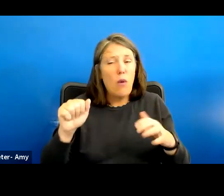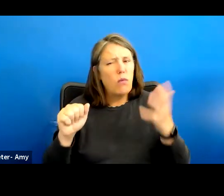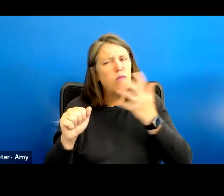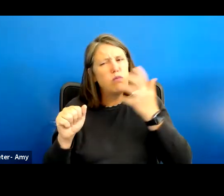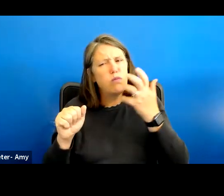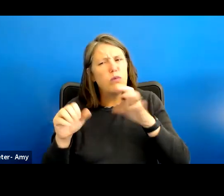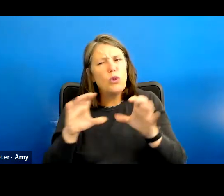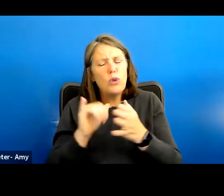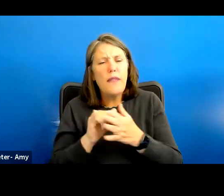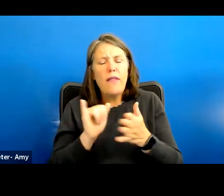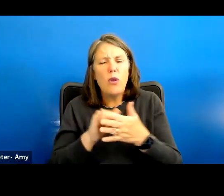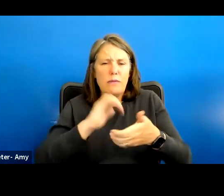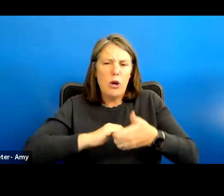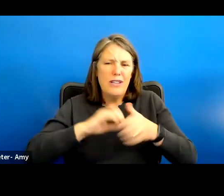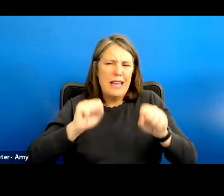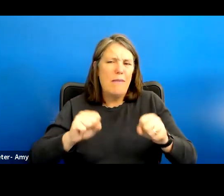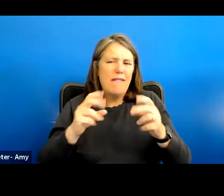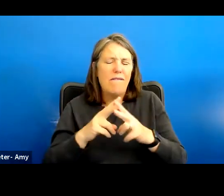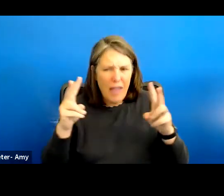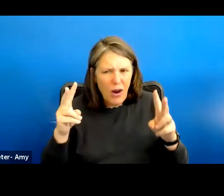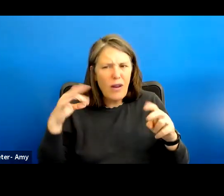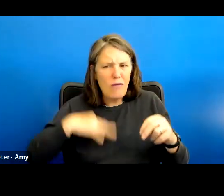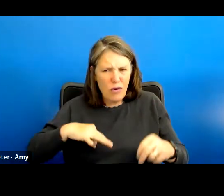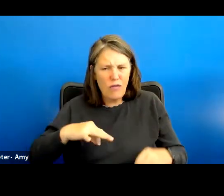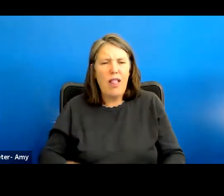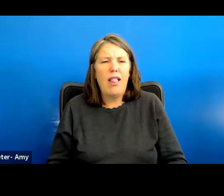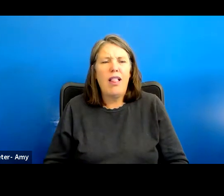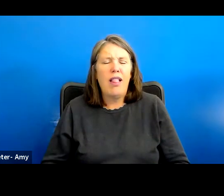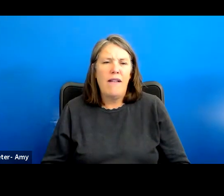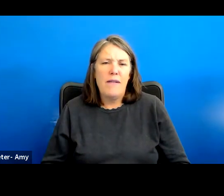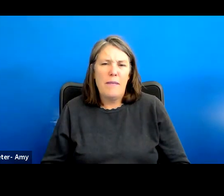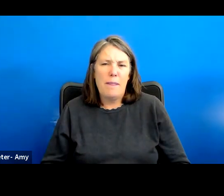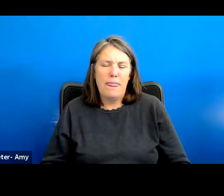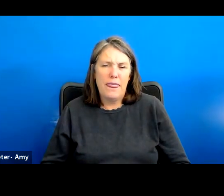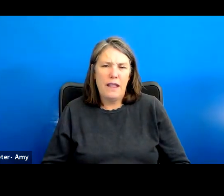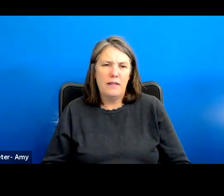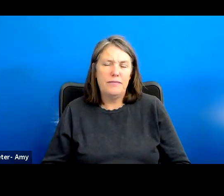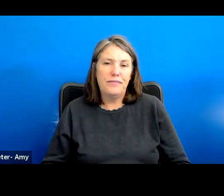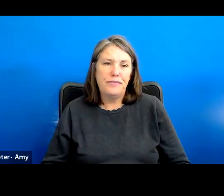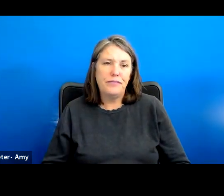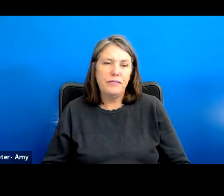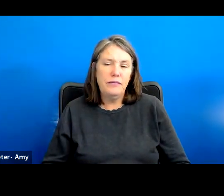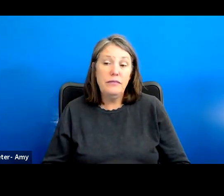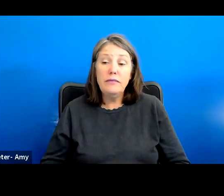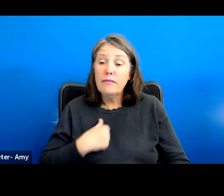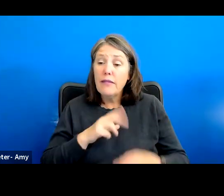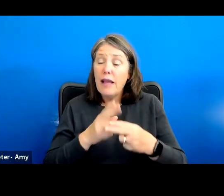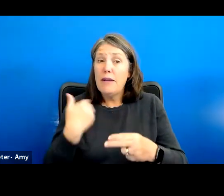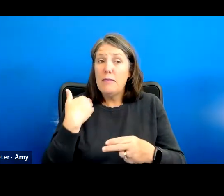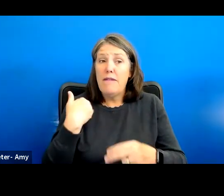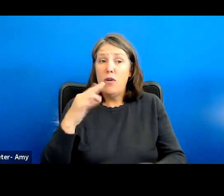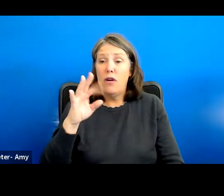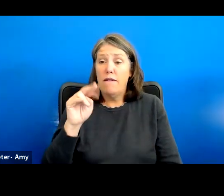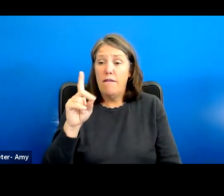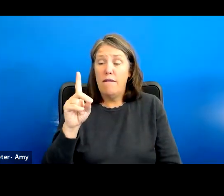recommend you do that. Those partnerships can be very fruitful. And I mentioned earlier,